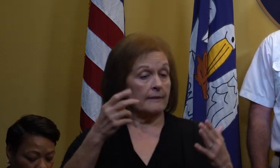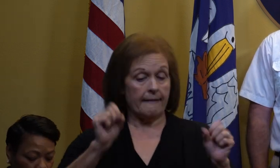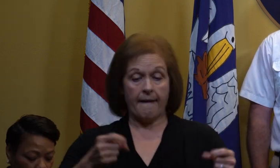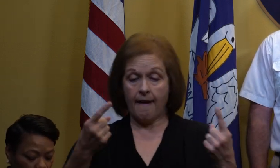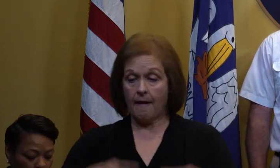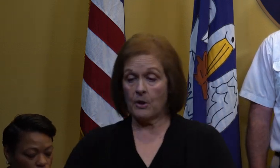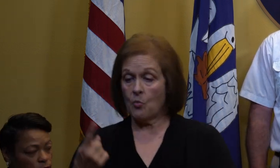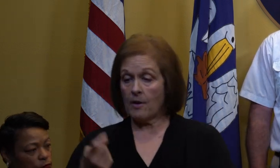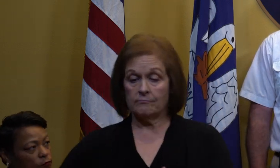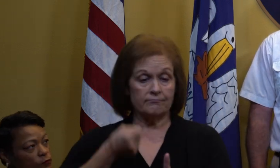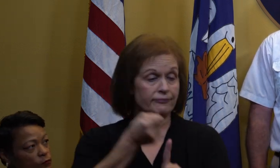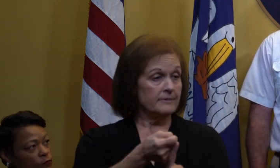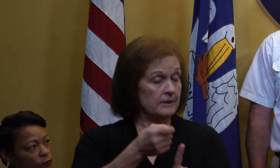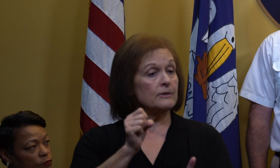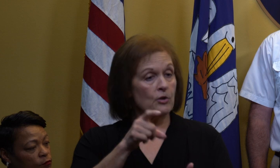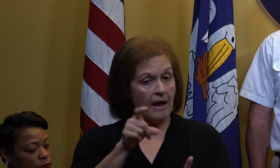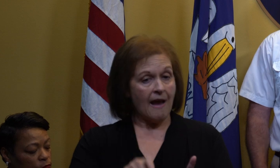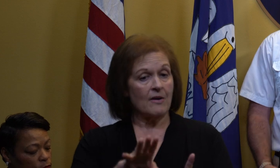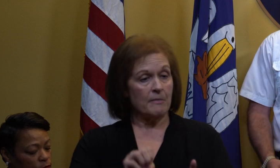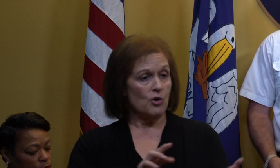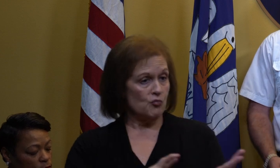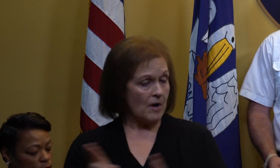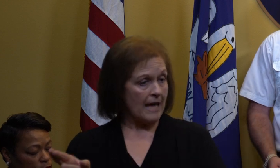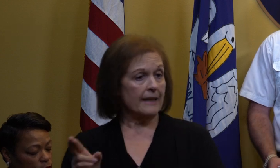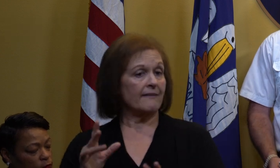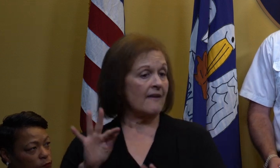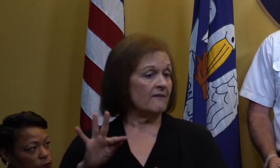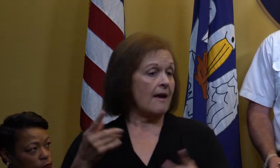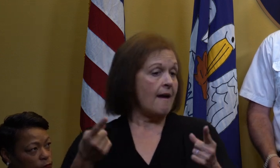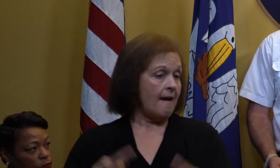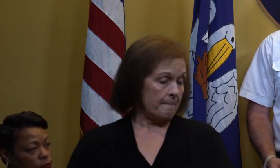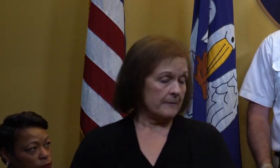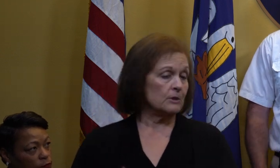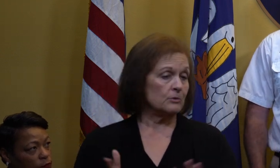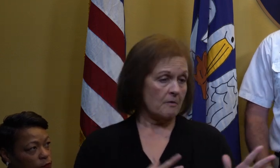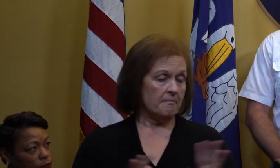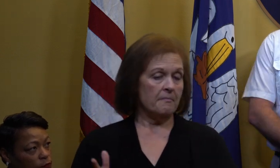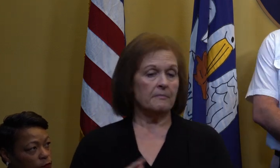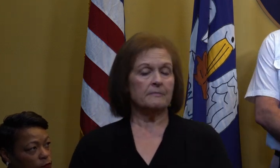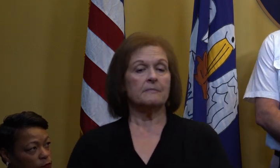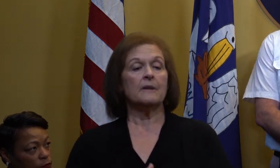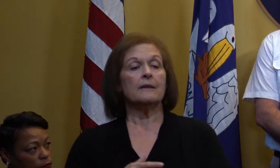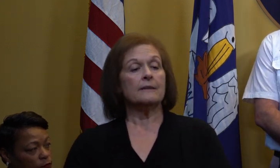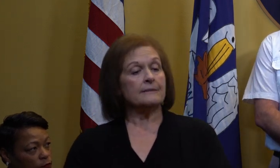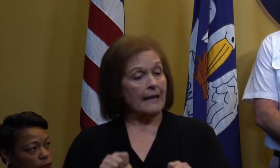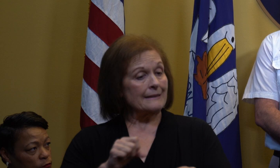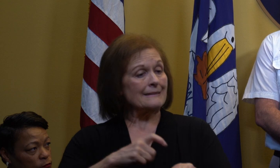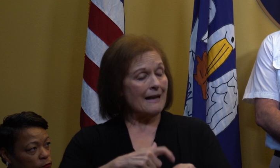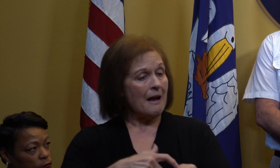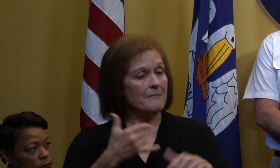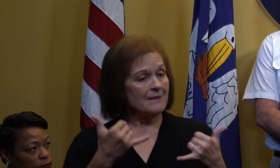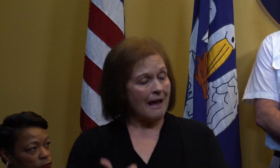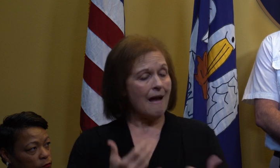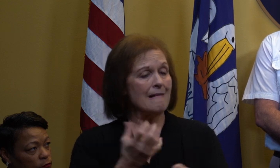so take time now to get ready and stay ahead of that storm or whatever storm comes our way. So please, take the time now to